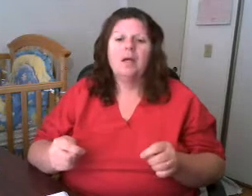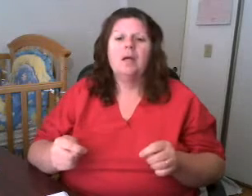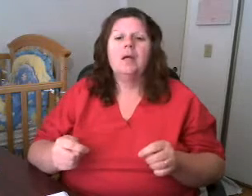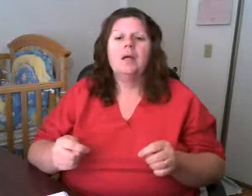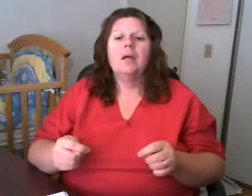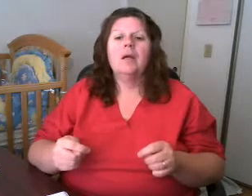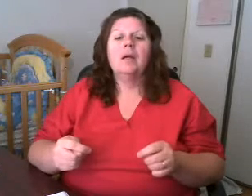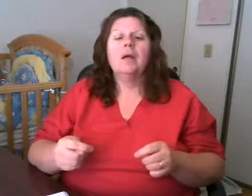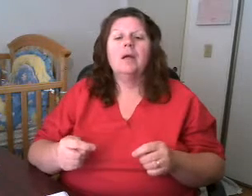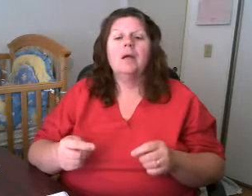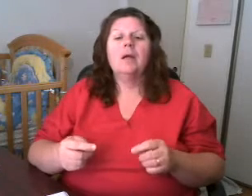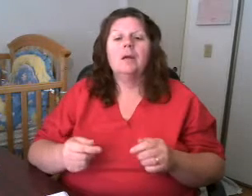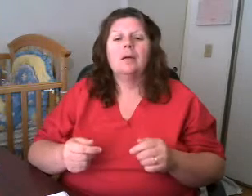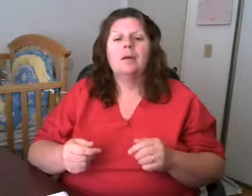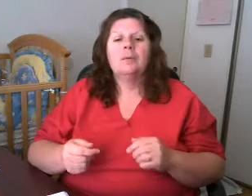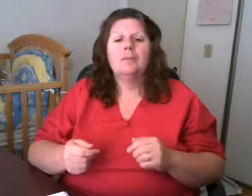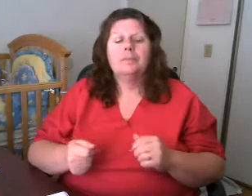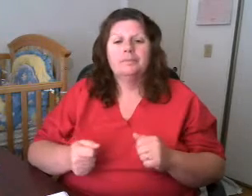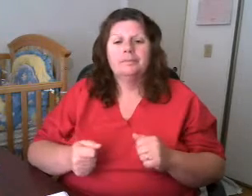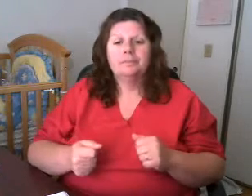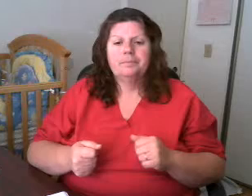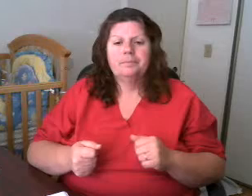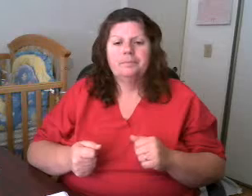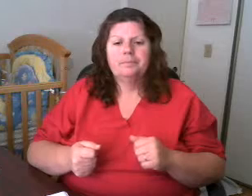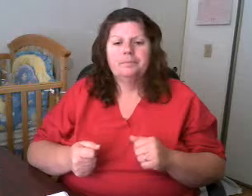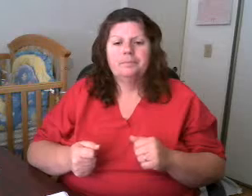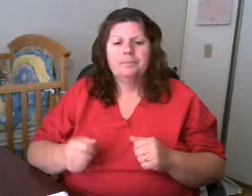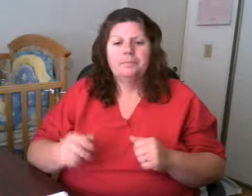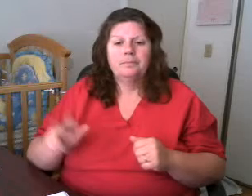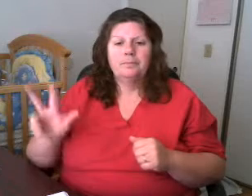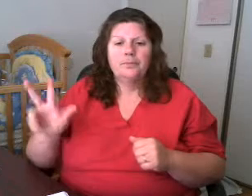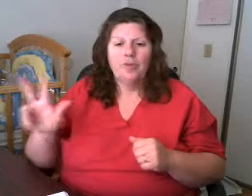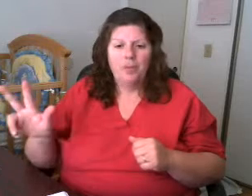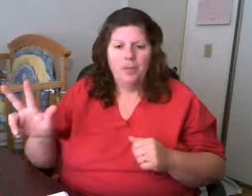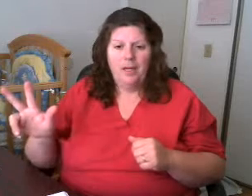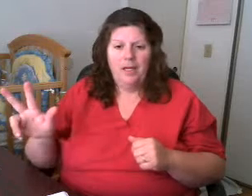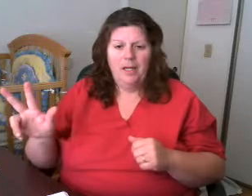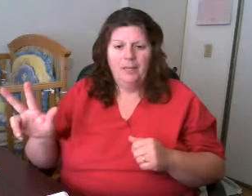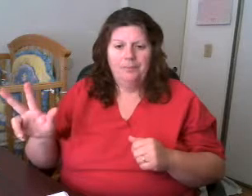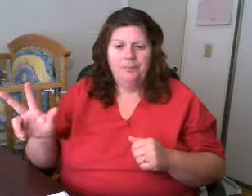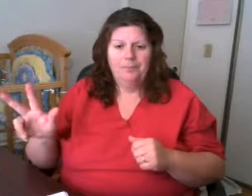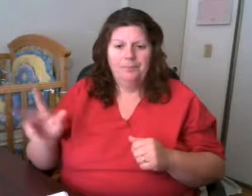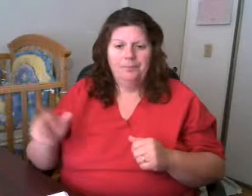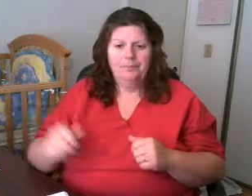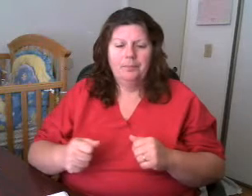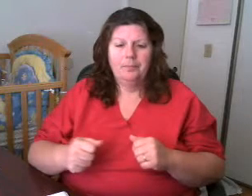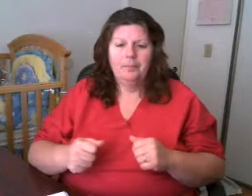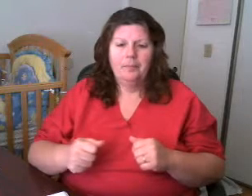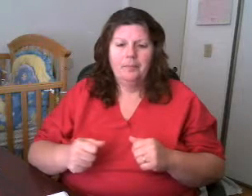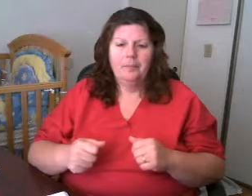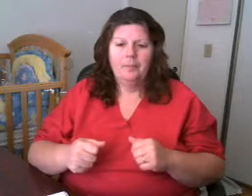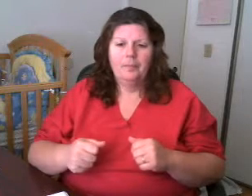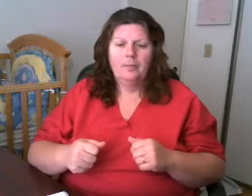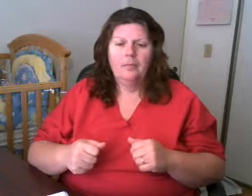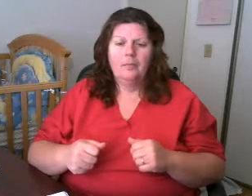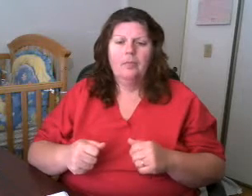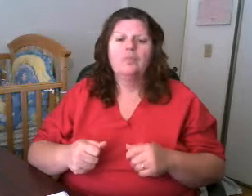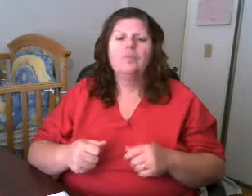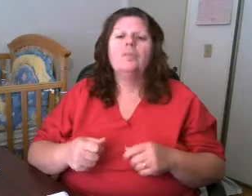logistics and the purpose. Okay. Task number 3, maintain competence in the field